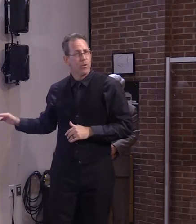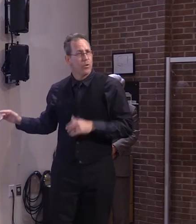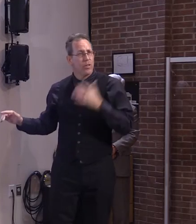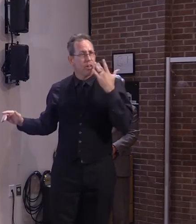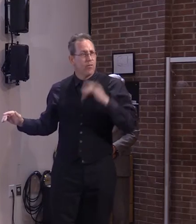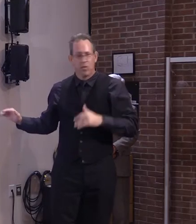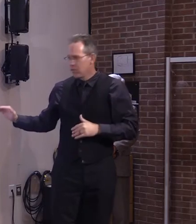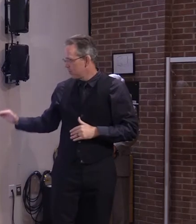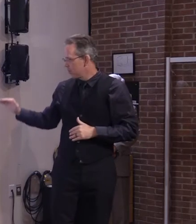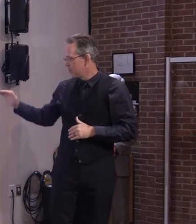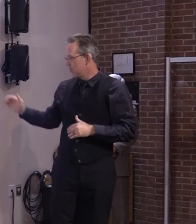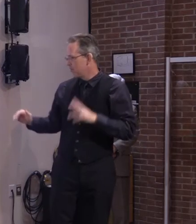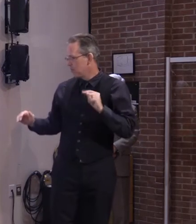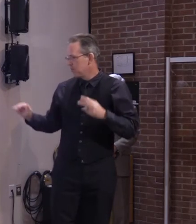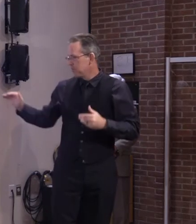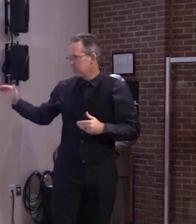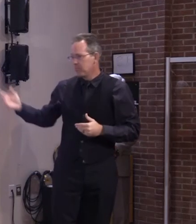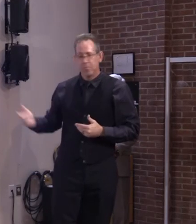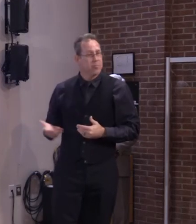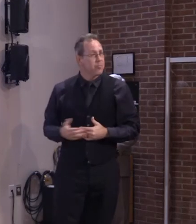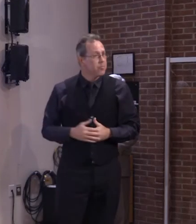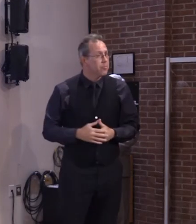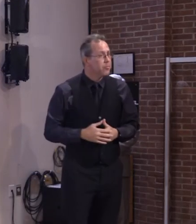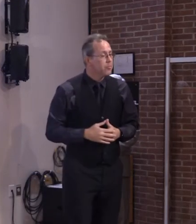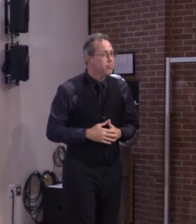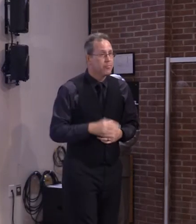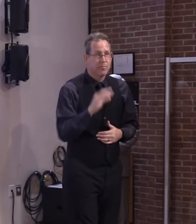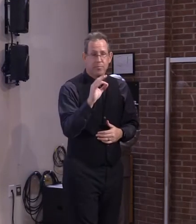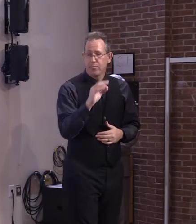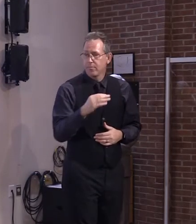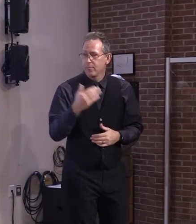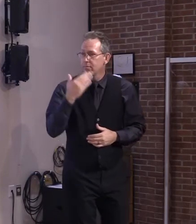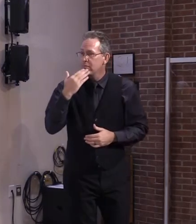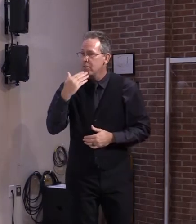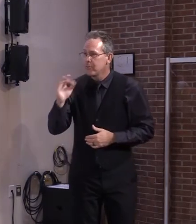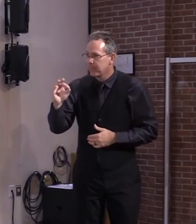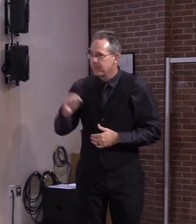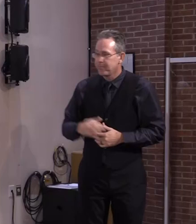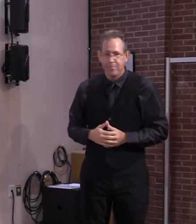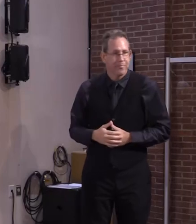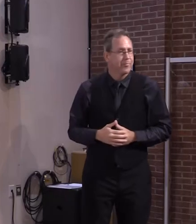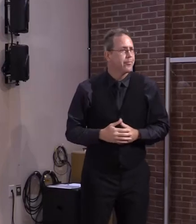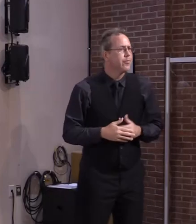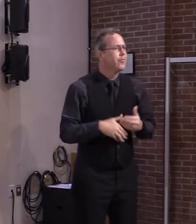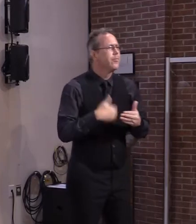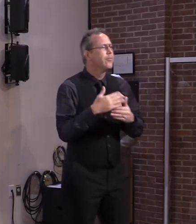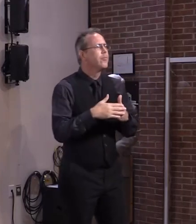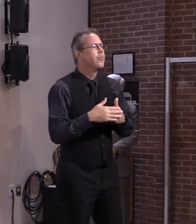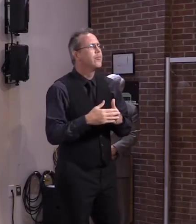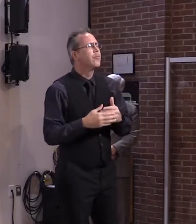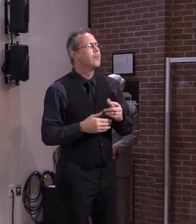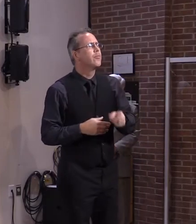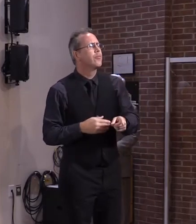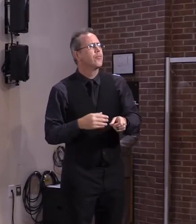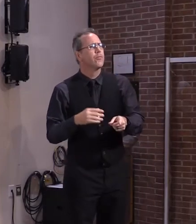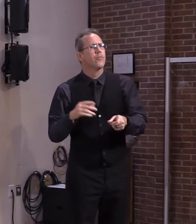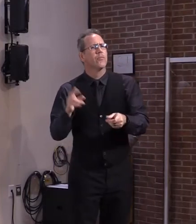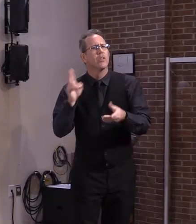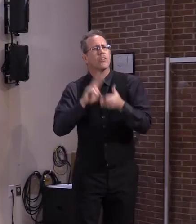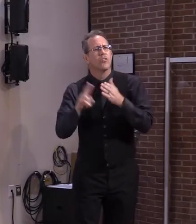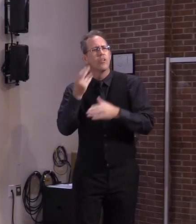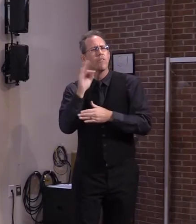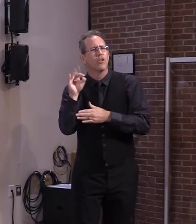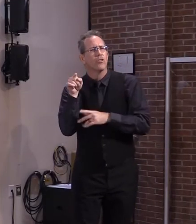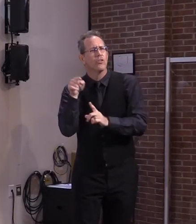Got it. Thank you very much for that clarification. And a question for Secretary French. What's the cost of the Agency of